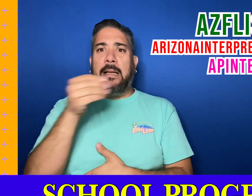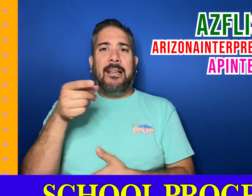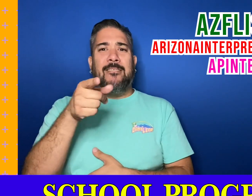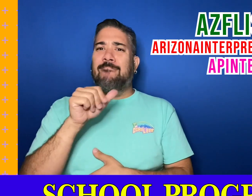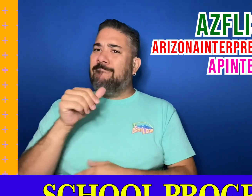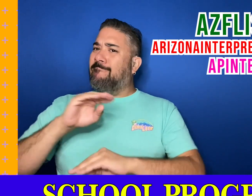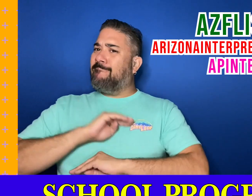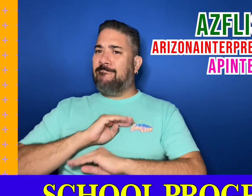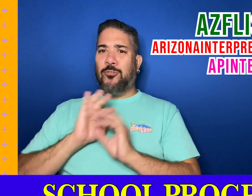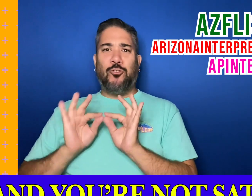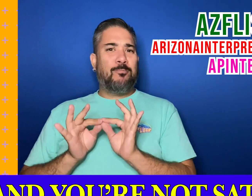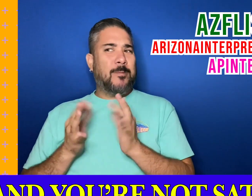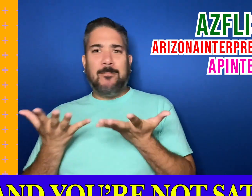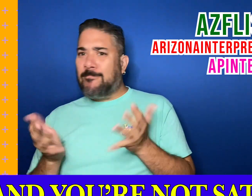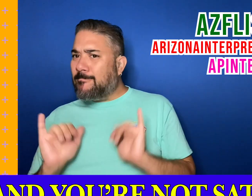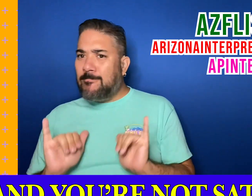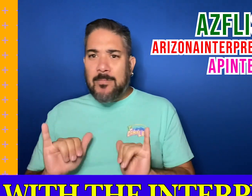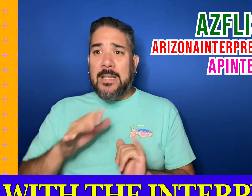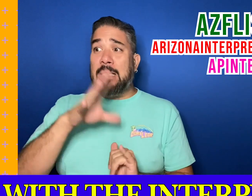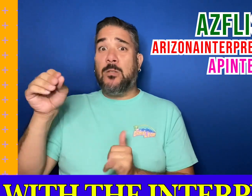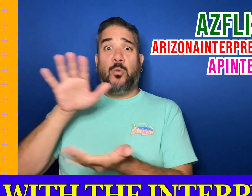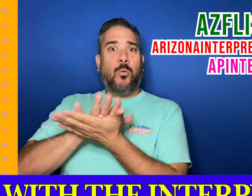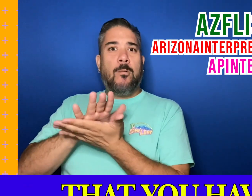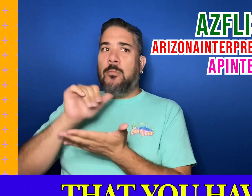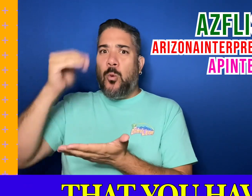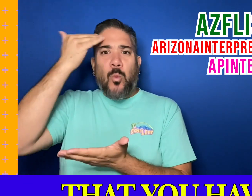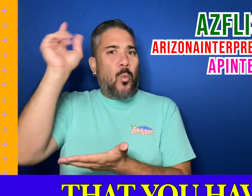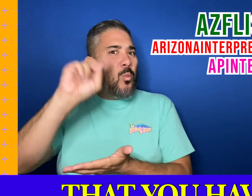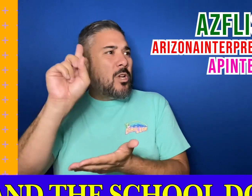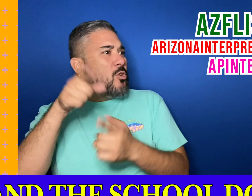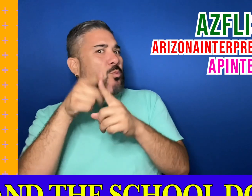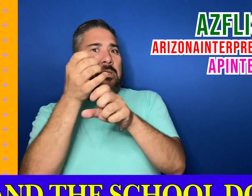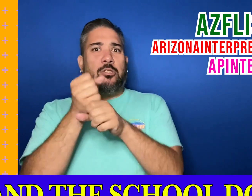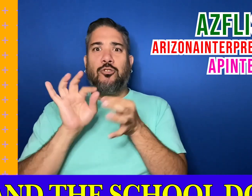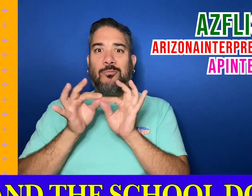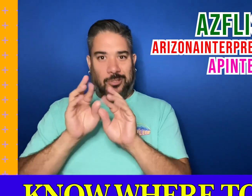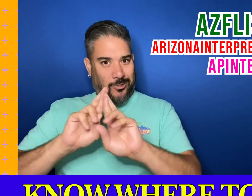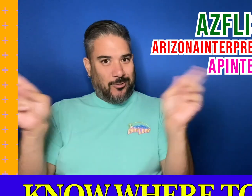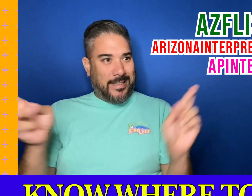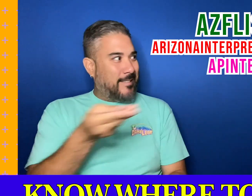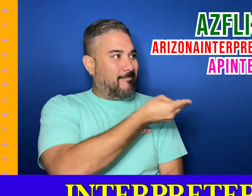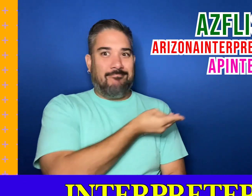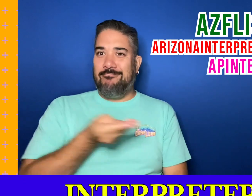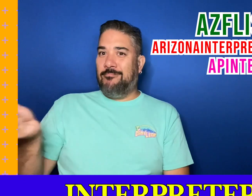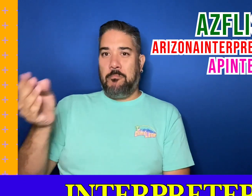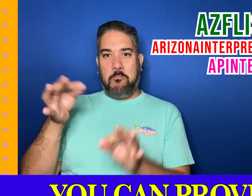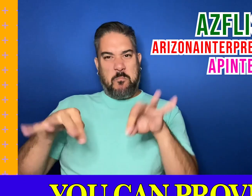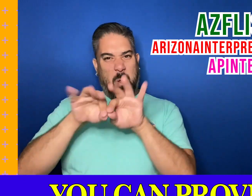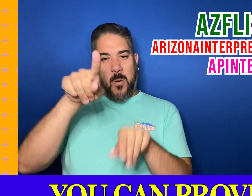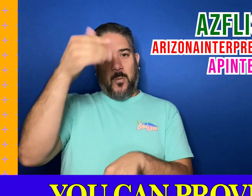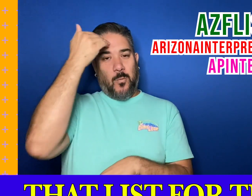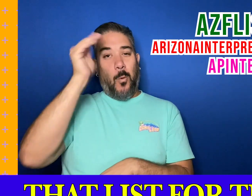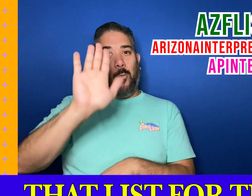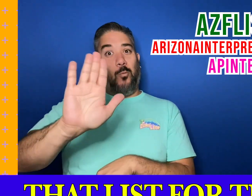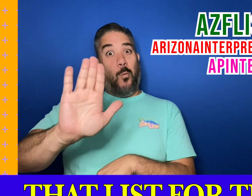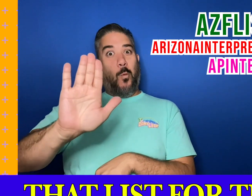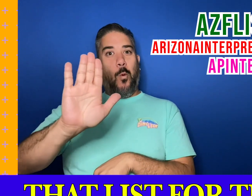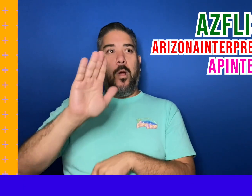school program and you're not satisfied with the interpreter that you have and the school does not know where to get interpreters, you can provide that list for them.